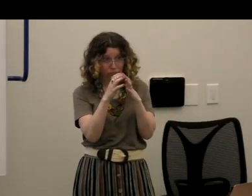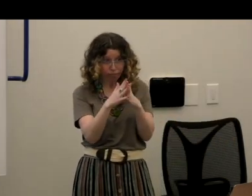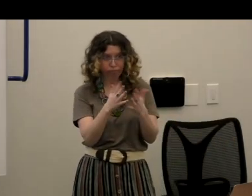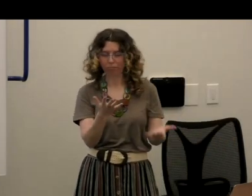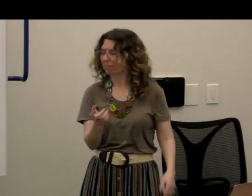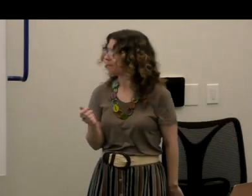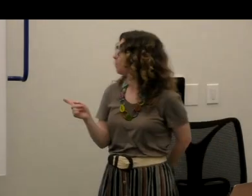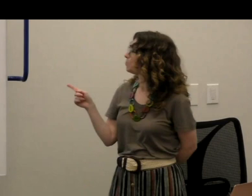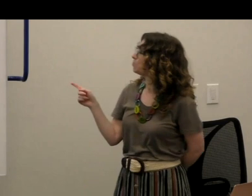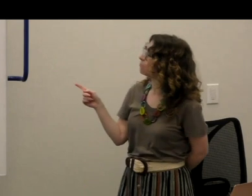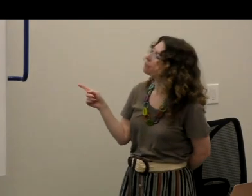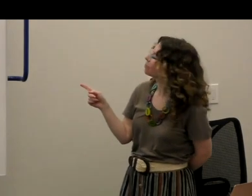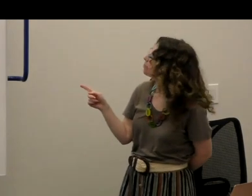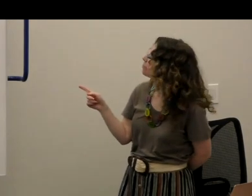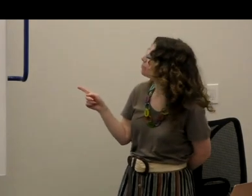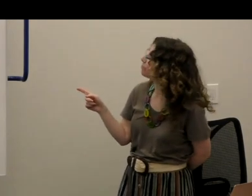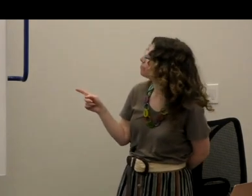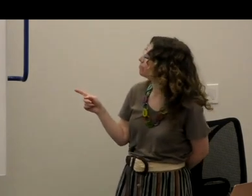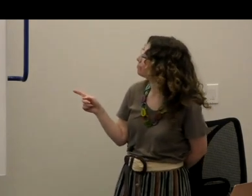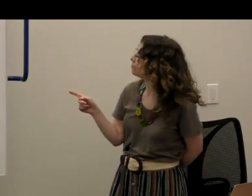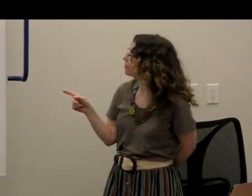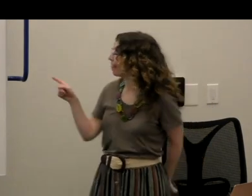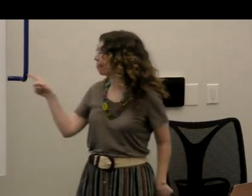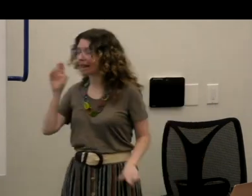So how exactly did ASL emerge?